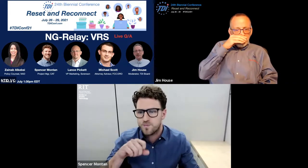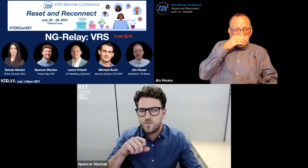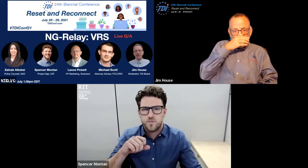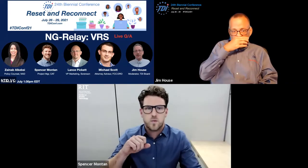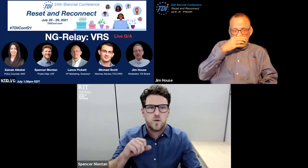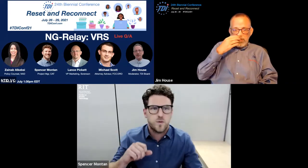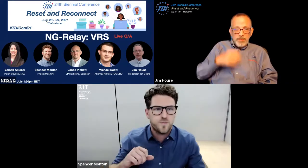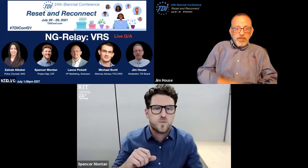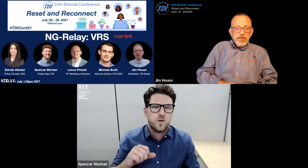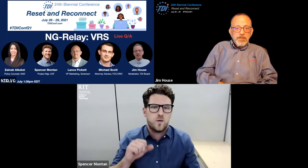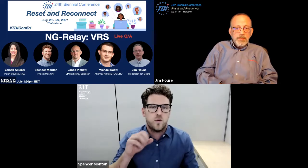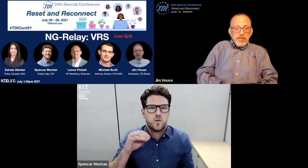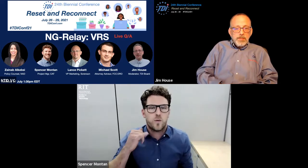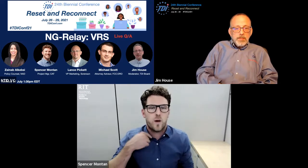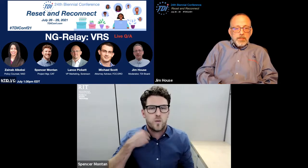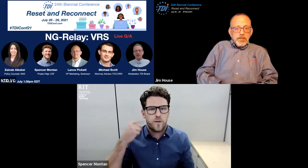Sure. All right.